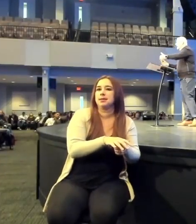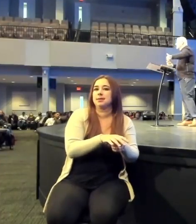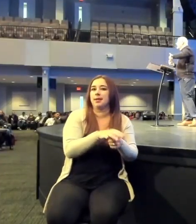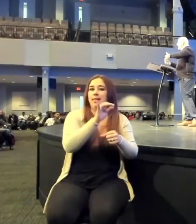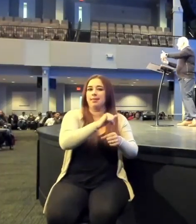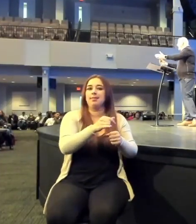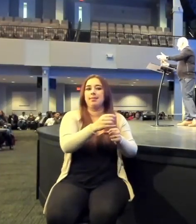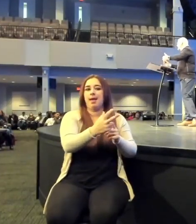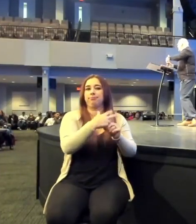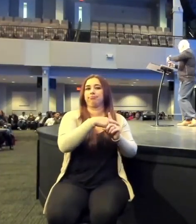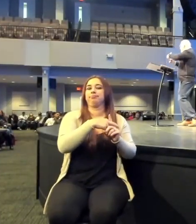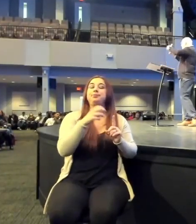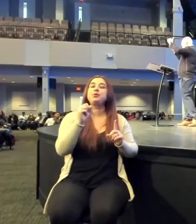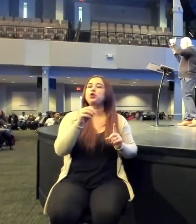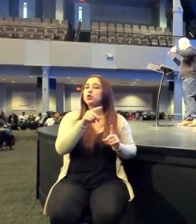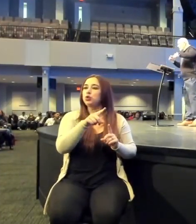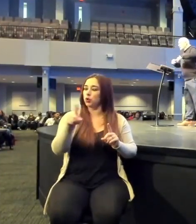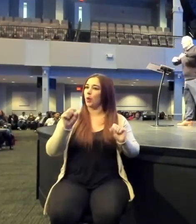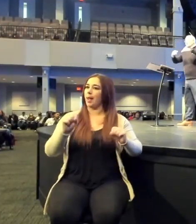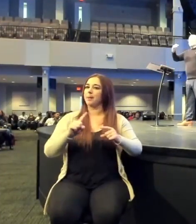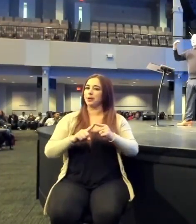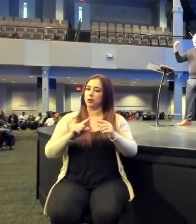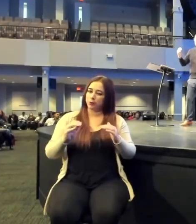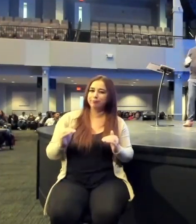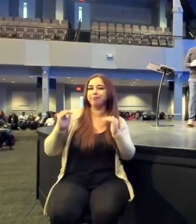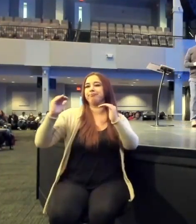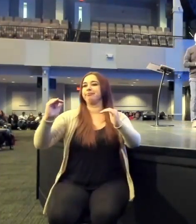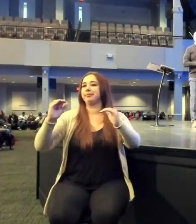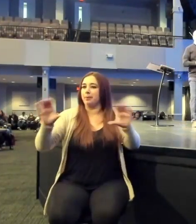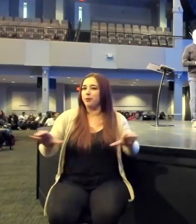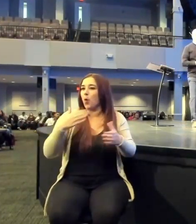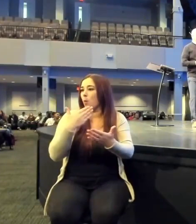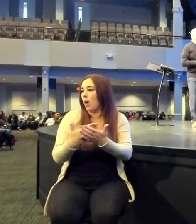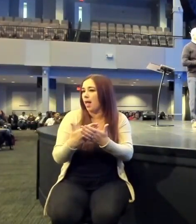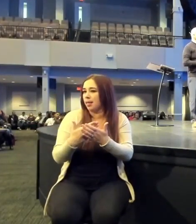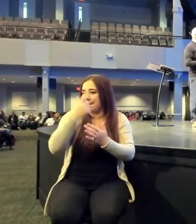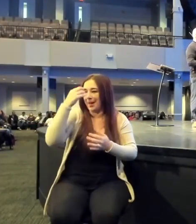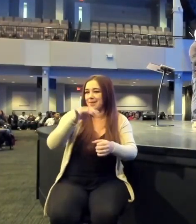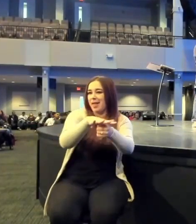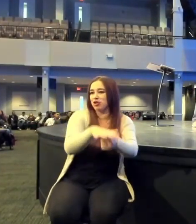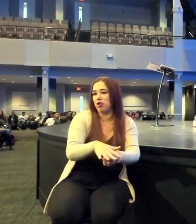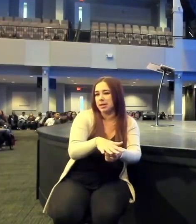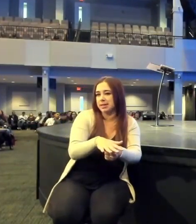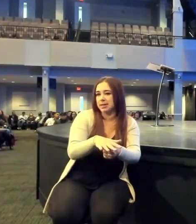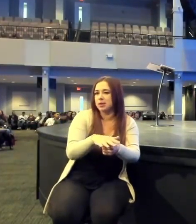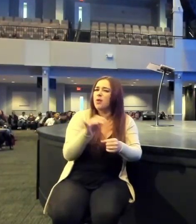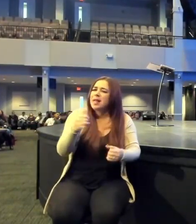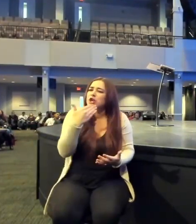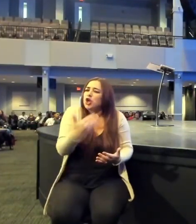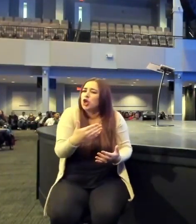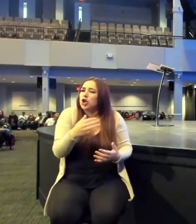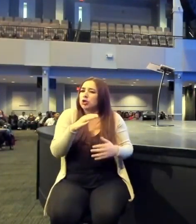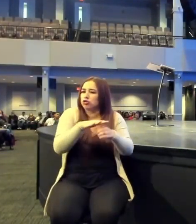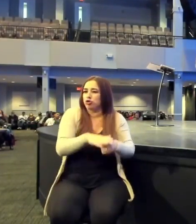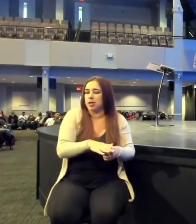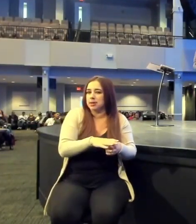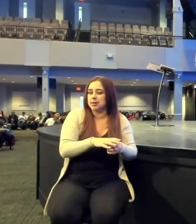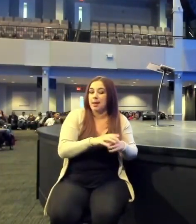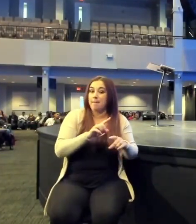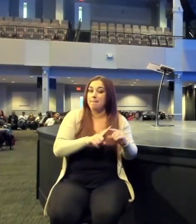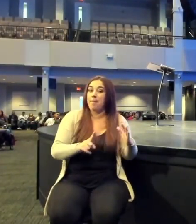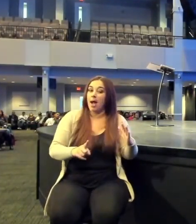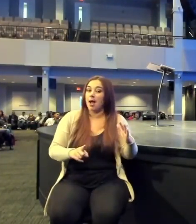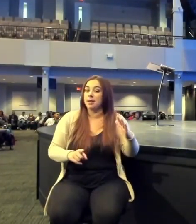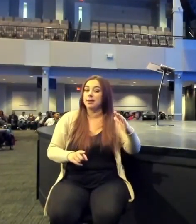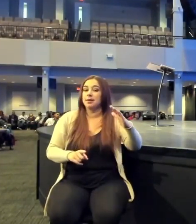that was placed upon you. So you rose to the occasion. So there's a good stress, but there's also a moment